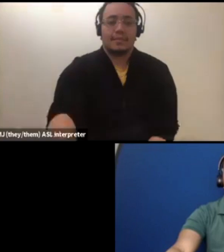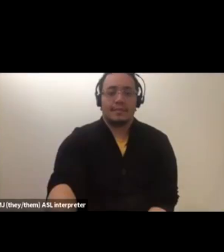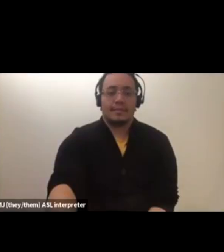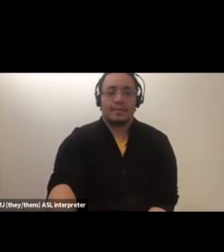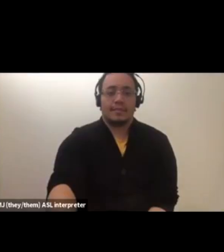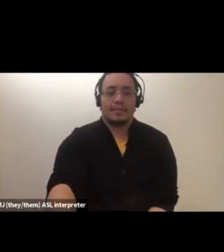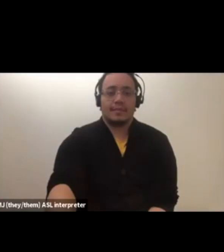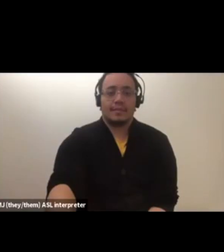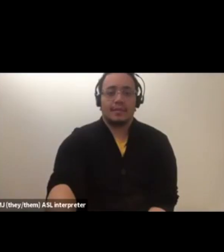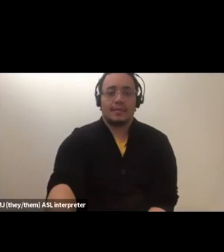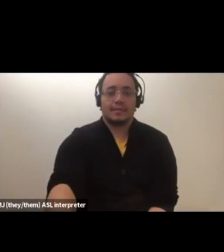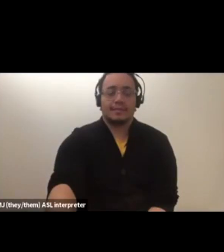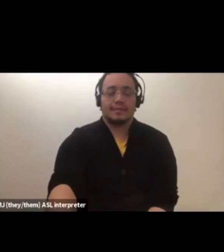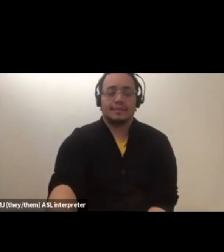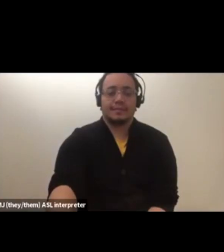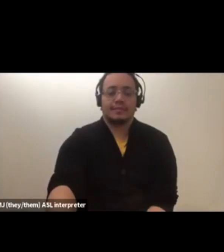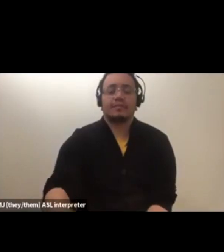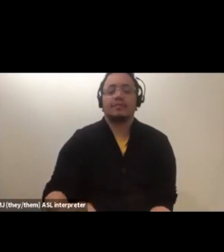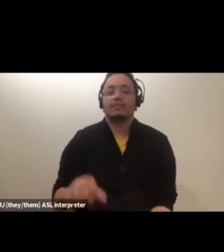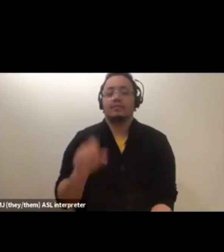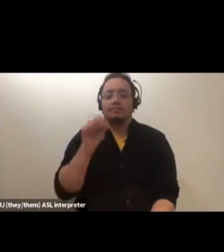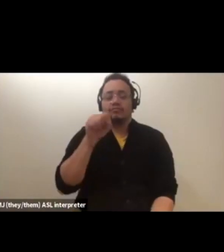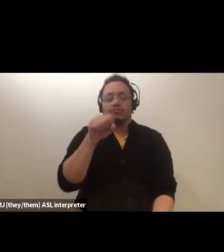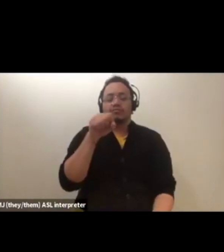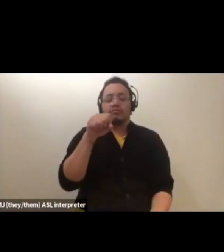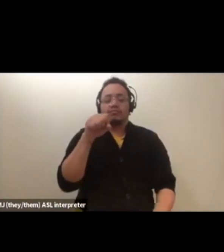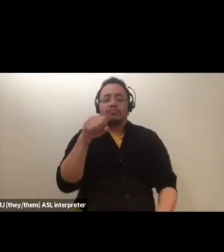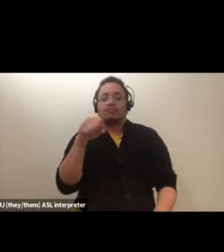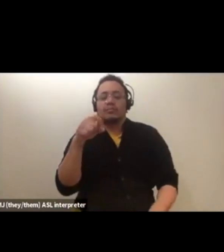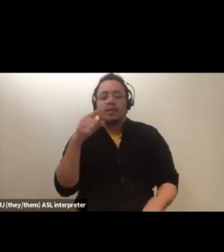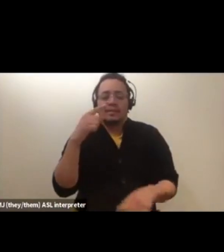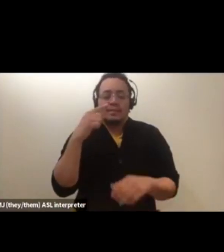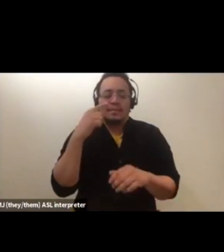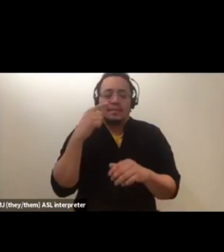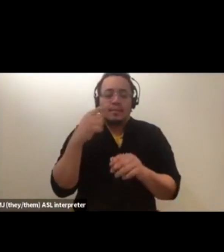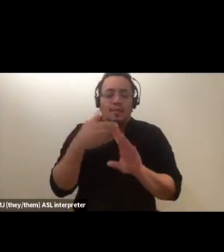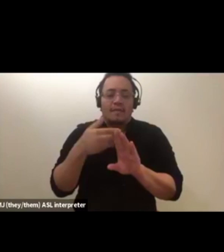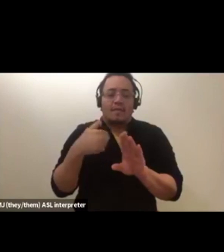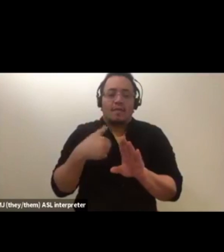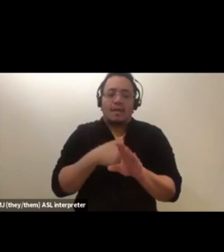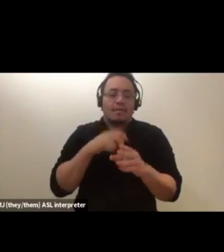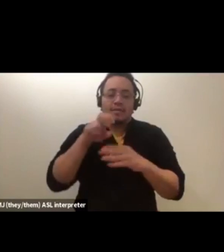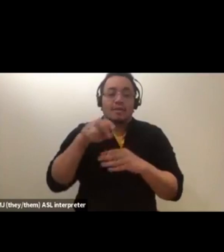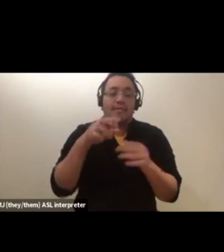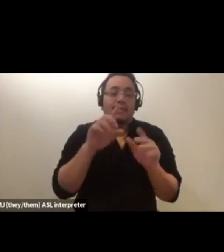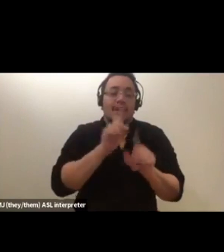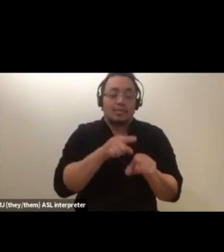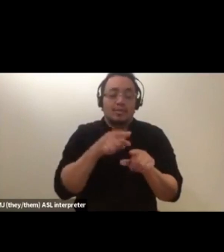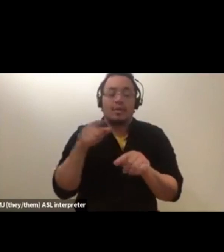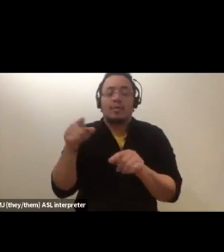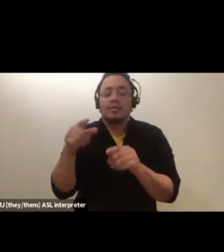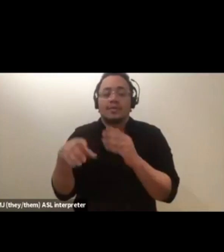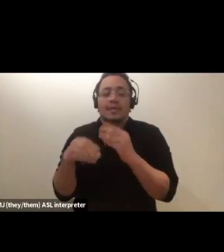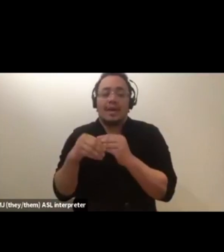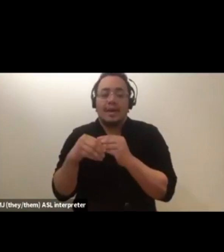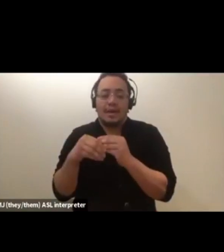mentioned. And thank you both for mentioning these great points. So resilience, right? It also looks like data